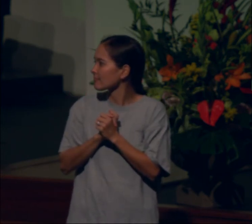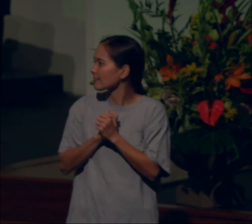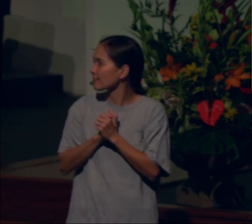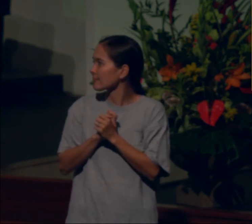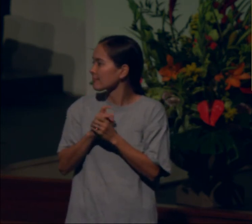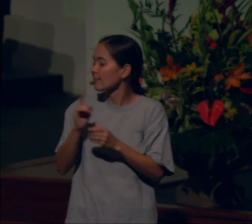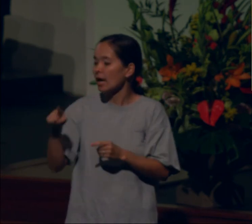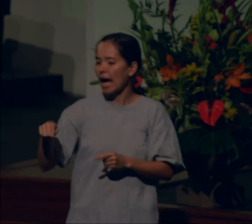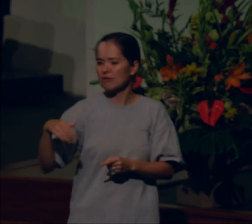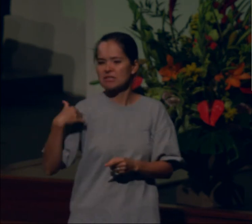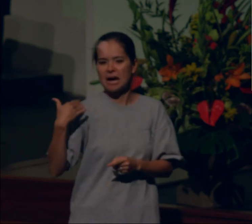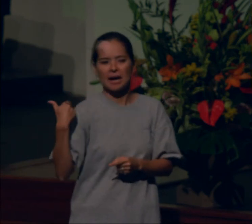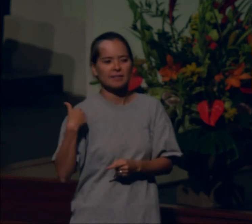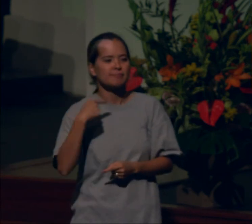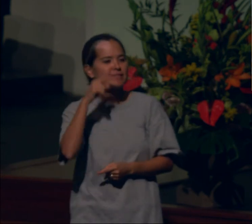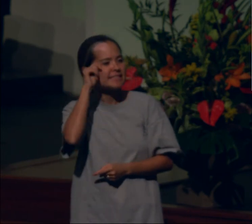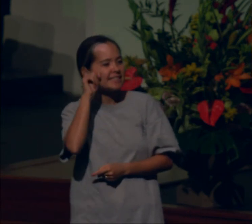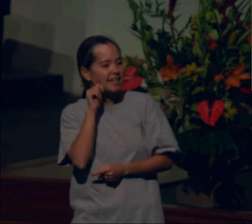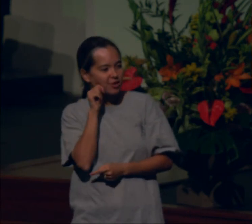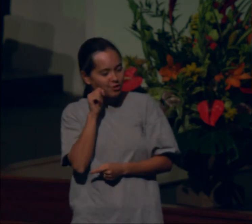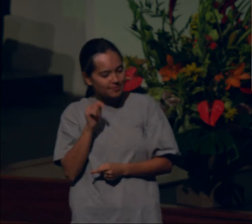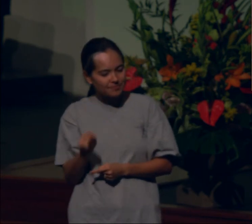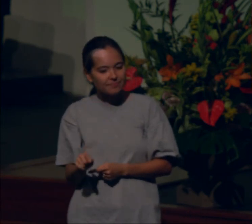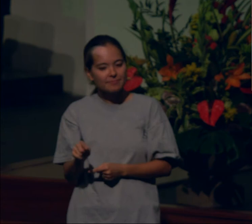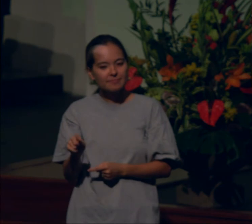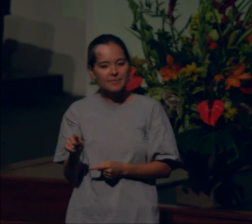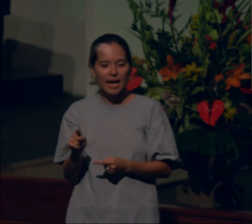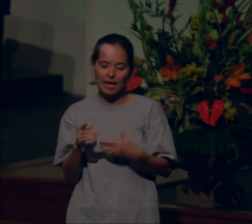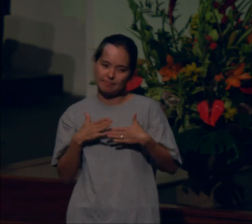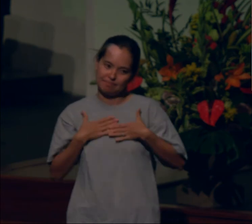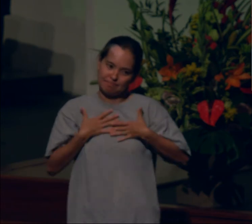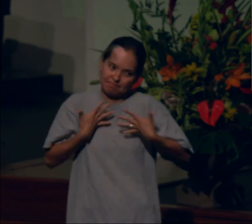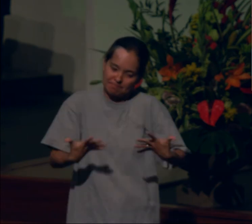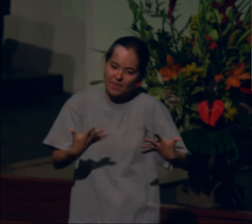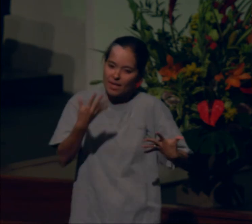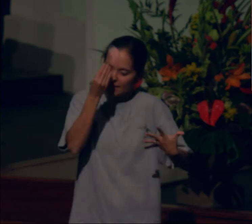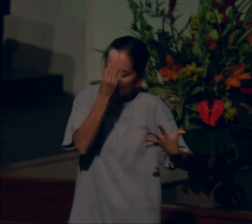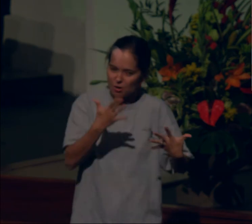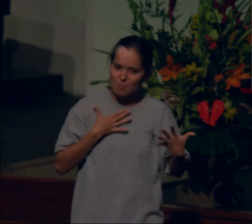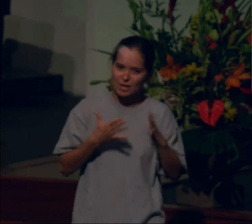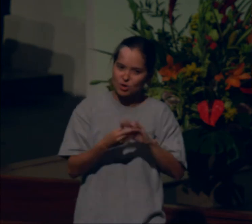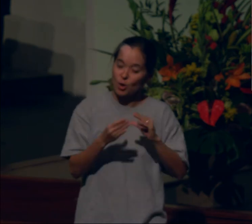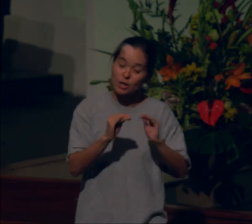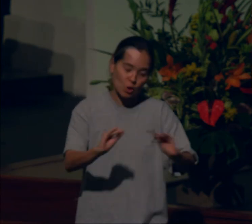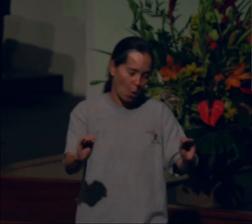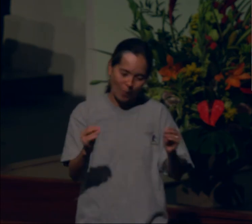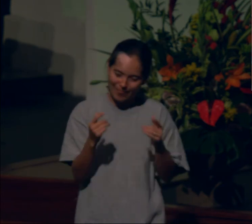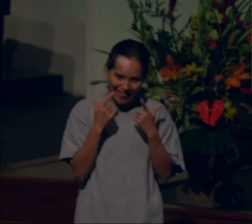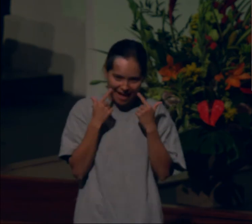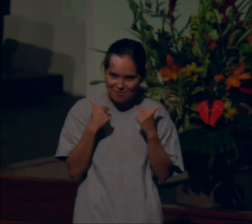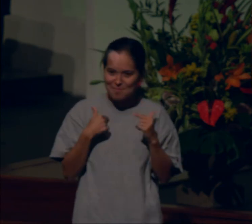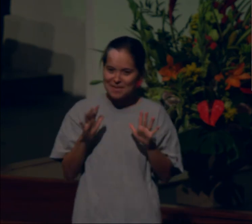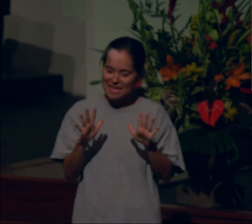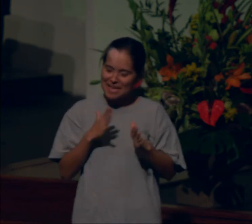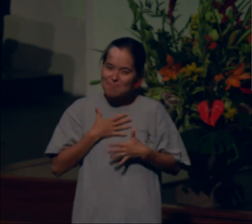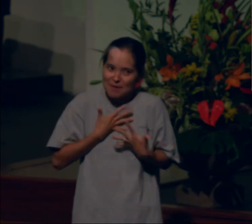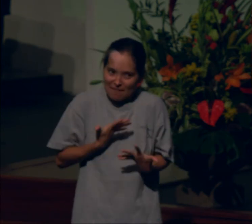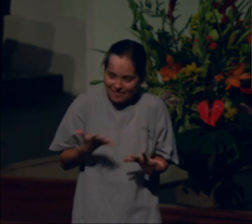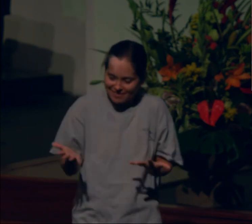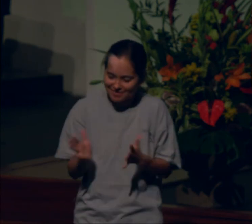when I was just a young teenager, I'm going to be very vulnerable to you for a minute, okay? So don't laugh at me, because this is confessional.